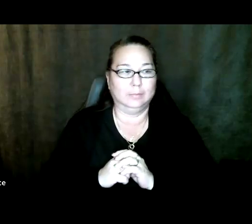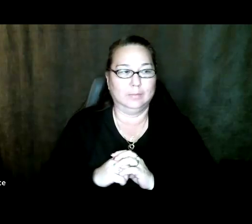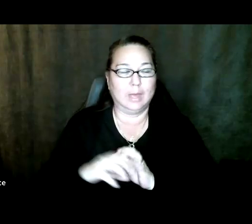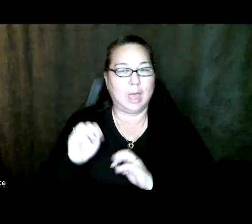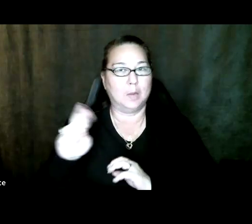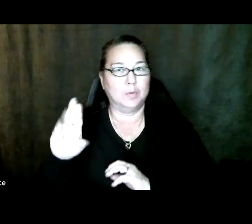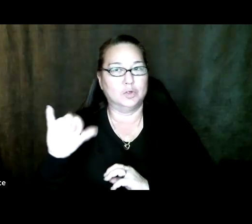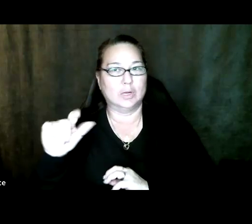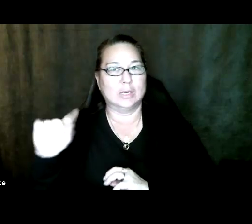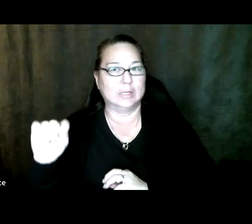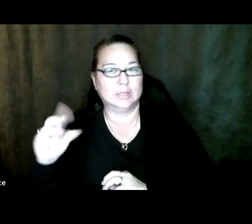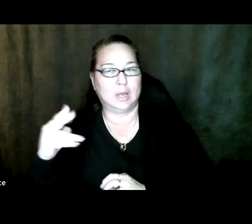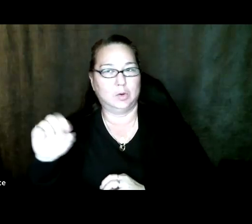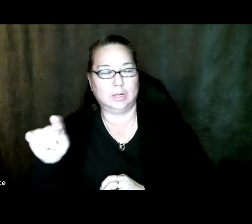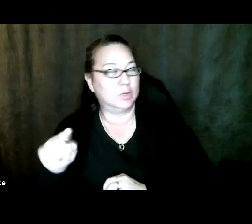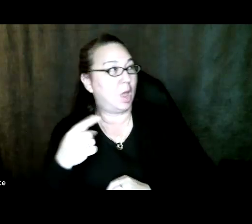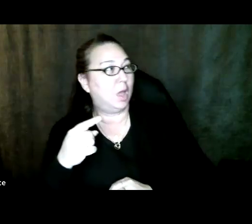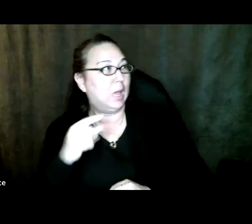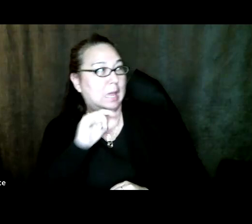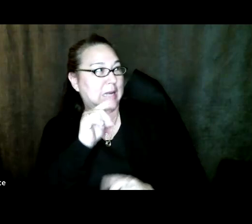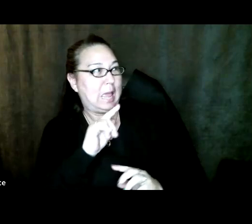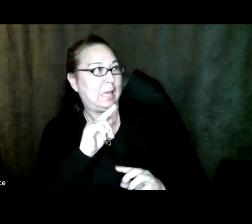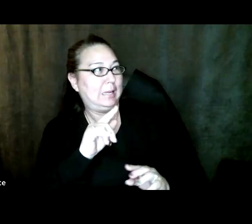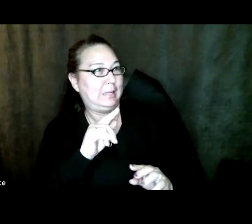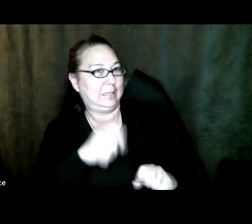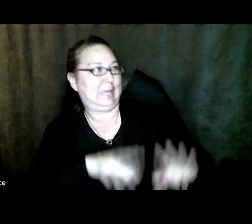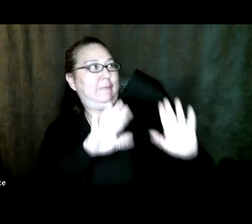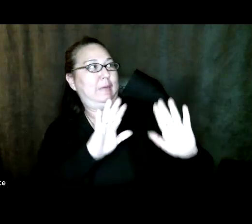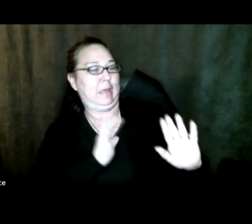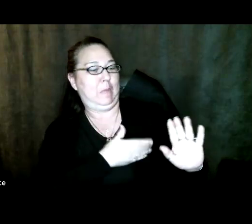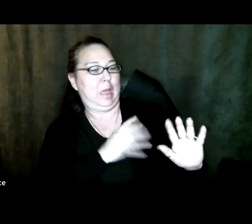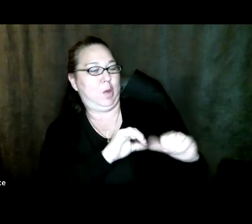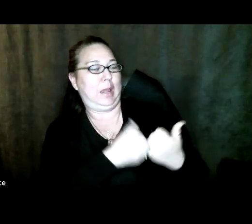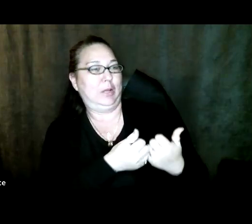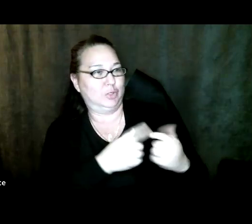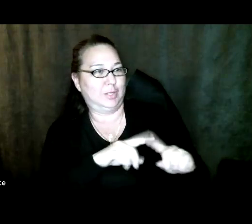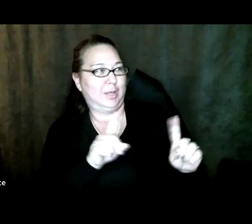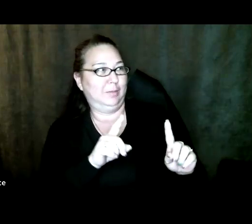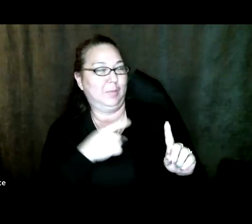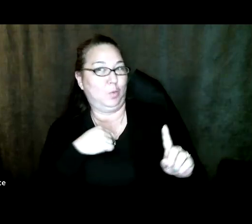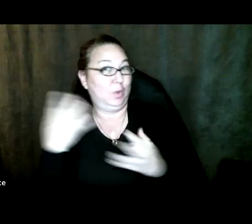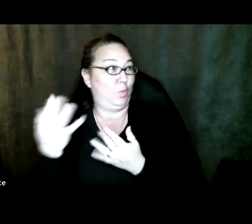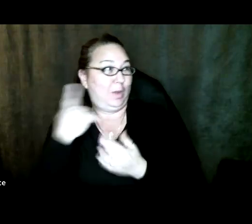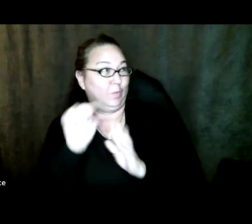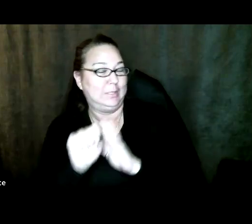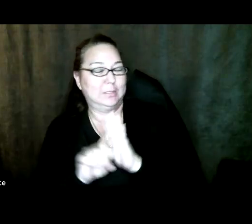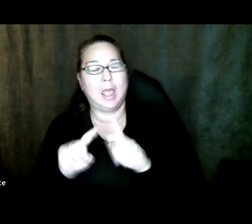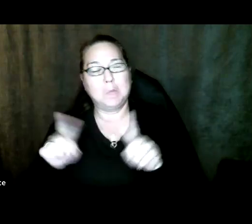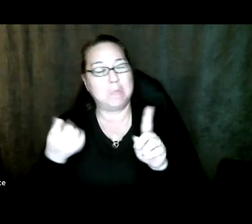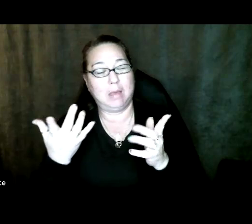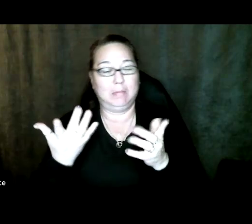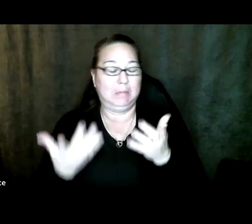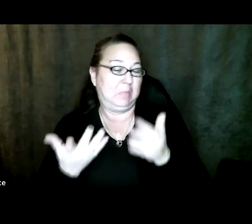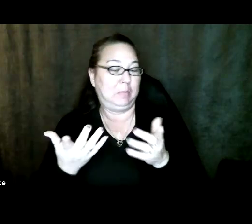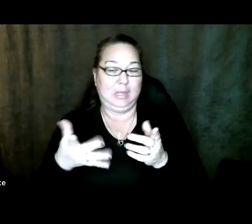to the state. So like we can wait to hear from the state of like, here's your guidance. But part of what is happening is further local control over